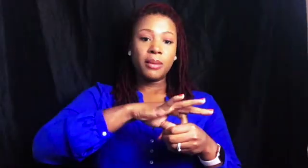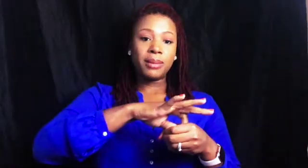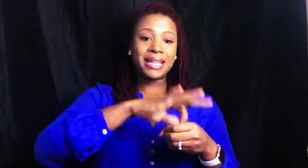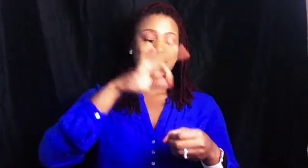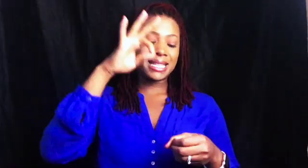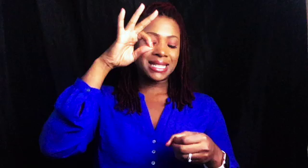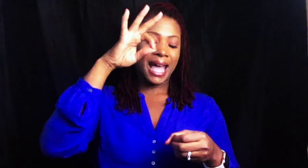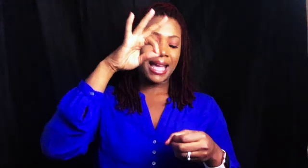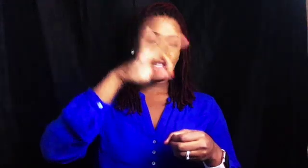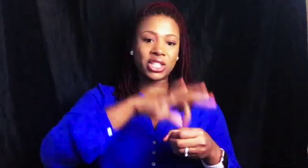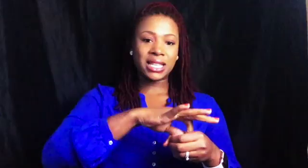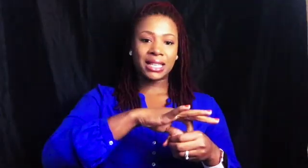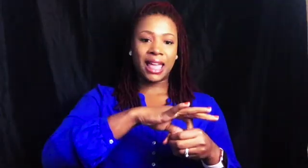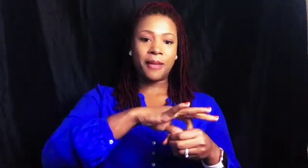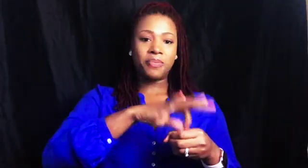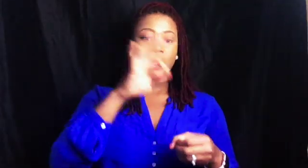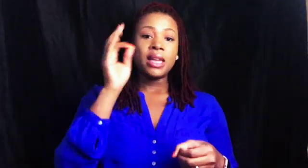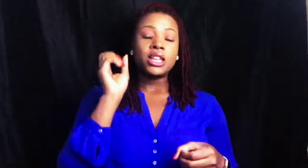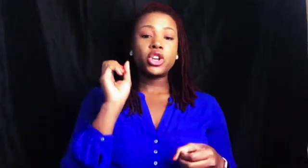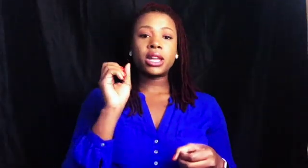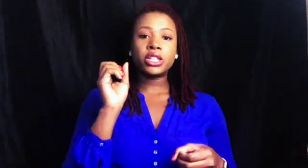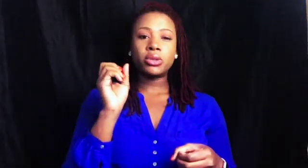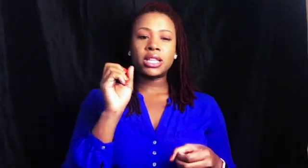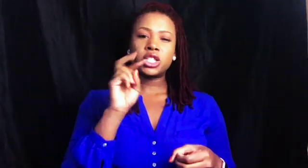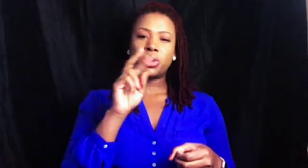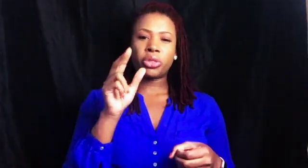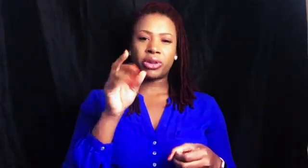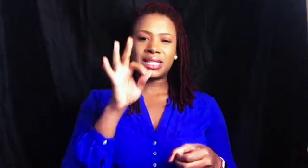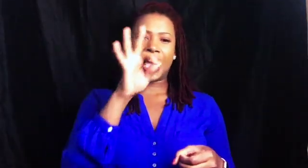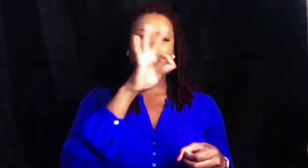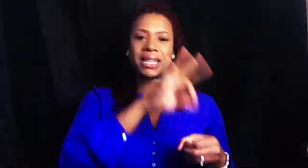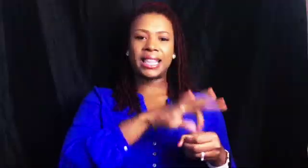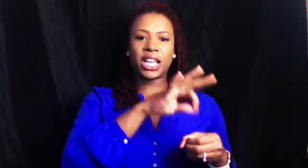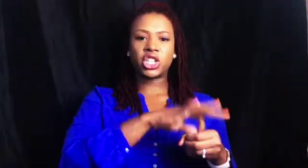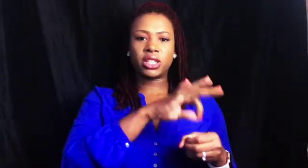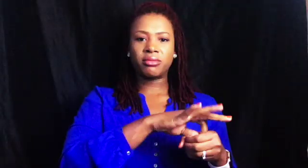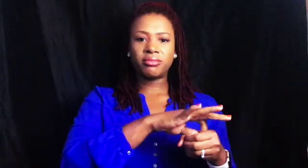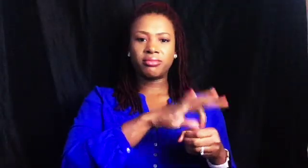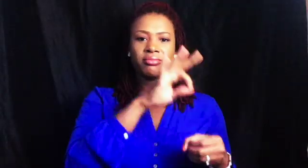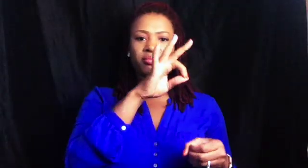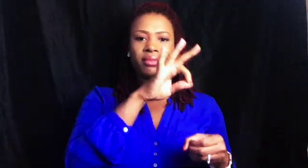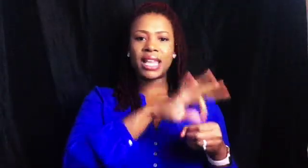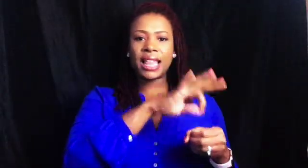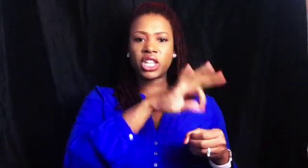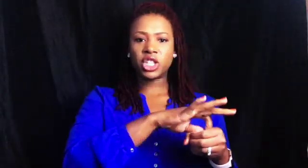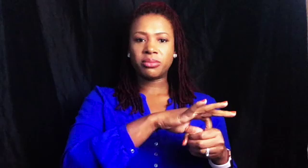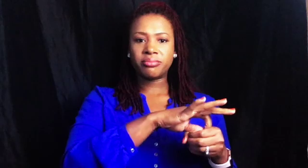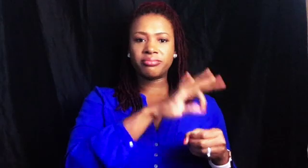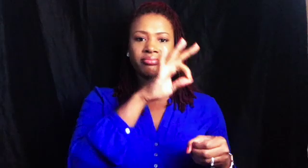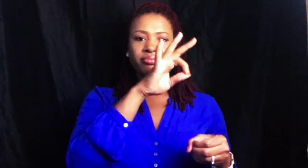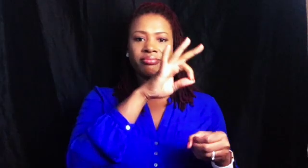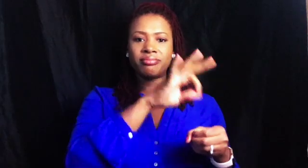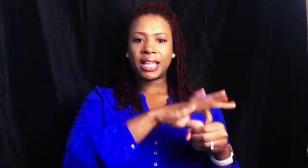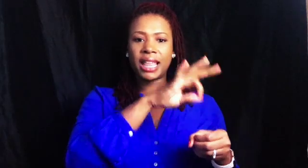place it inside, just like that. You're going to do this 2 to 3 times. Election, election,